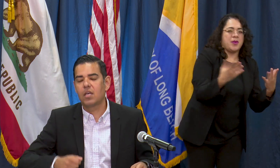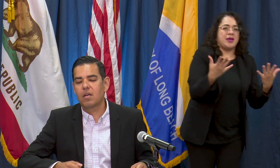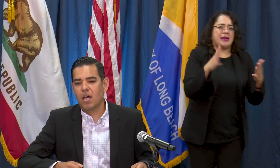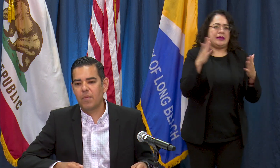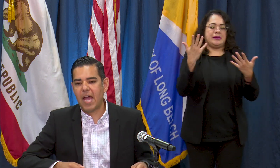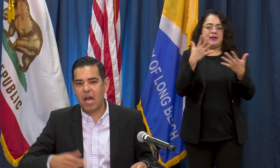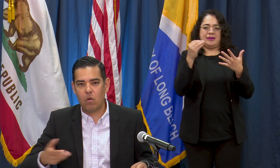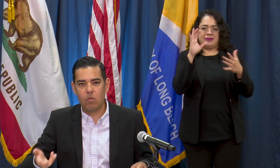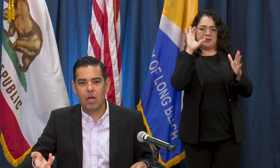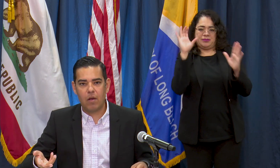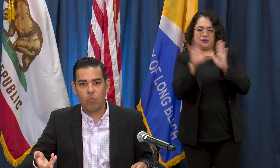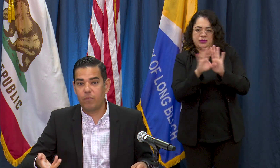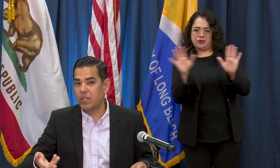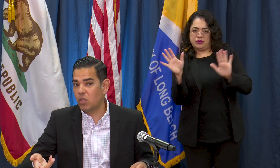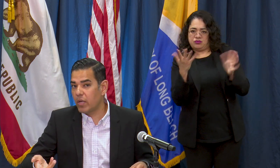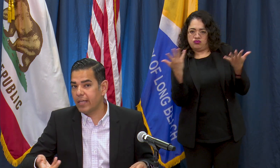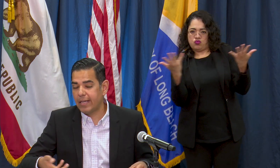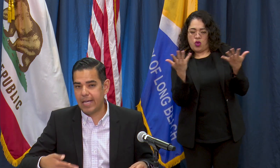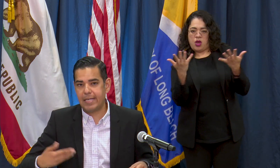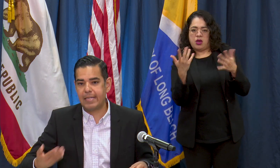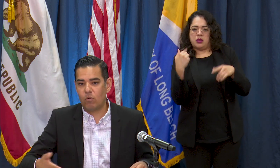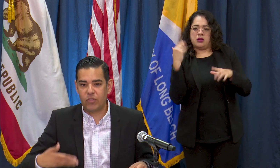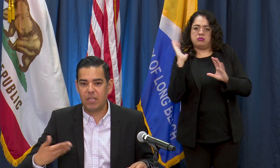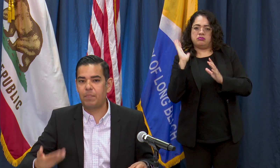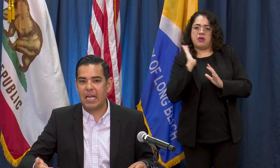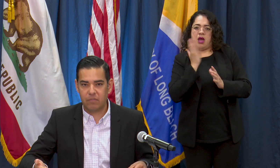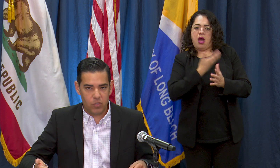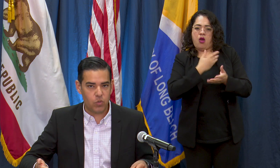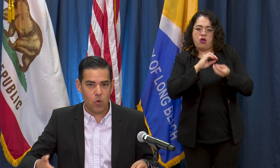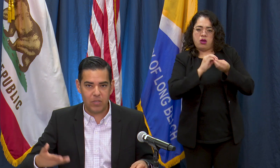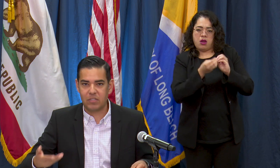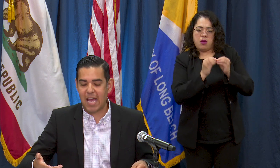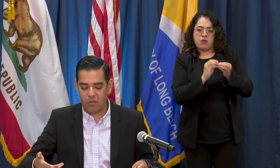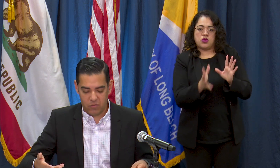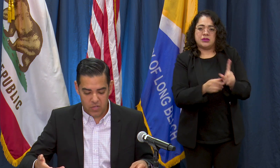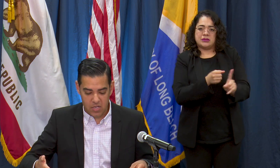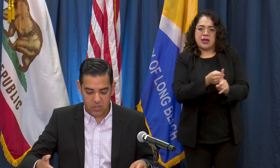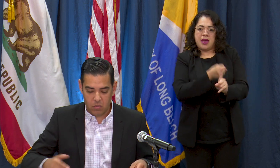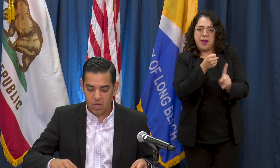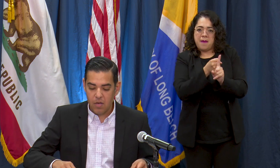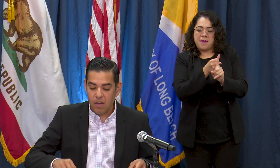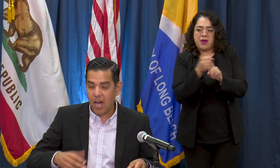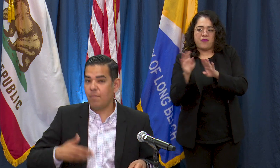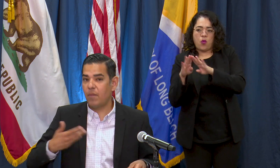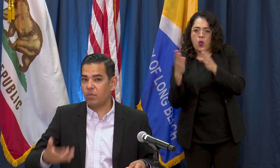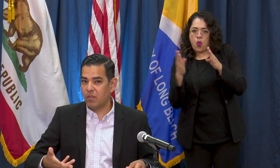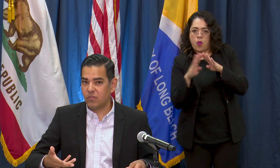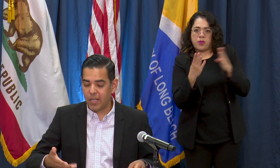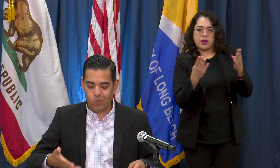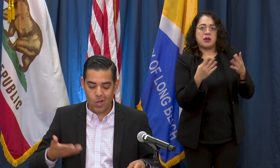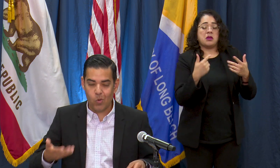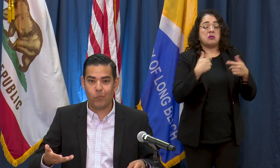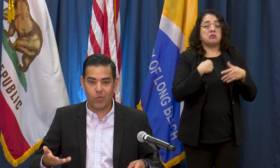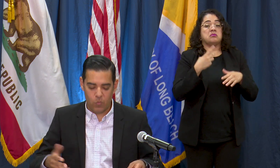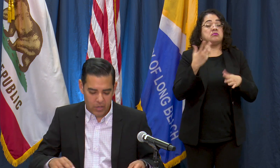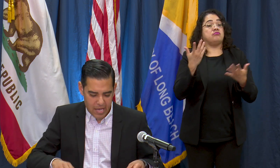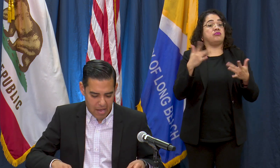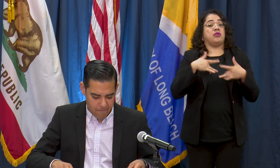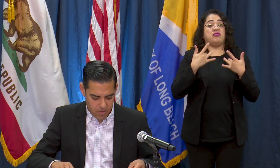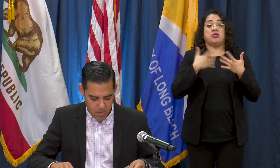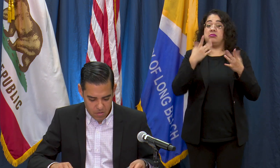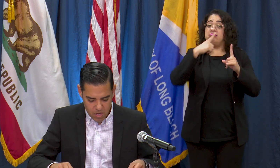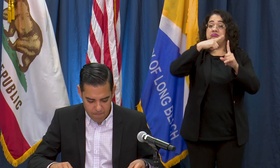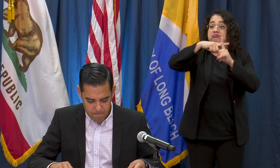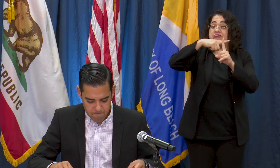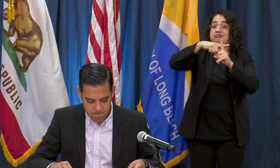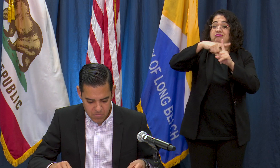week, how we've been doing and what the impact of these reopenings has had on the city. And so I'm optimistic. We're all hopeful that we're going to